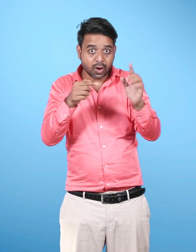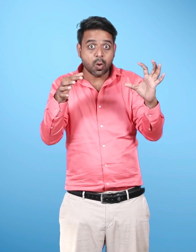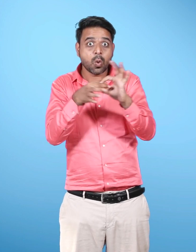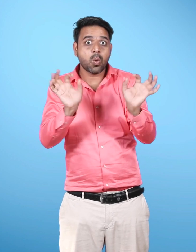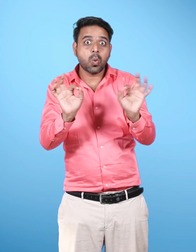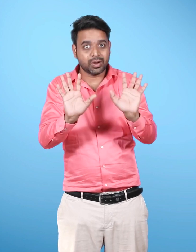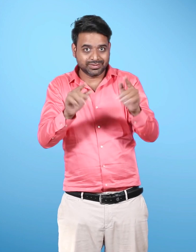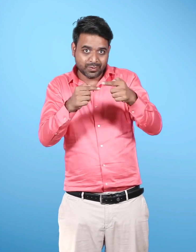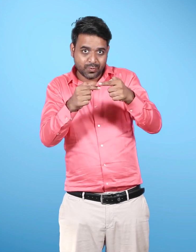thermocol sheet?